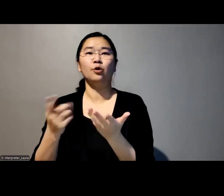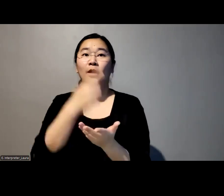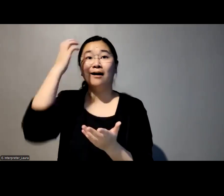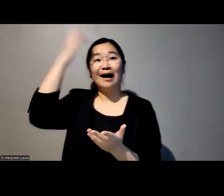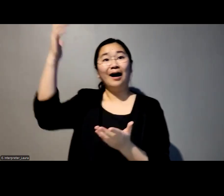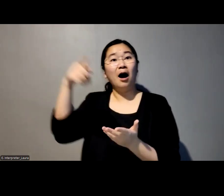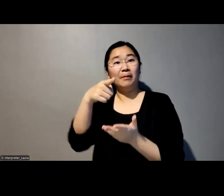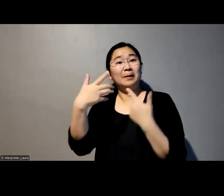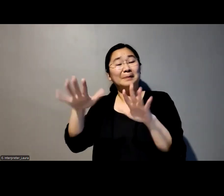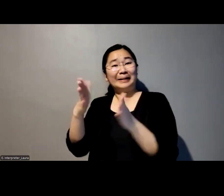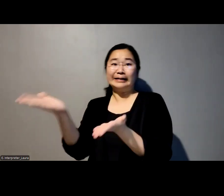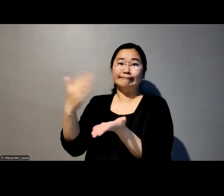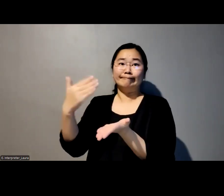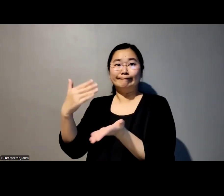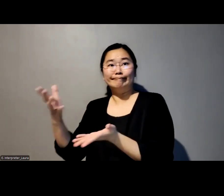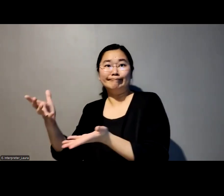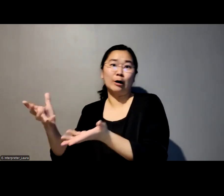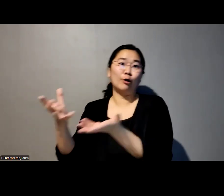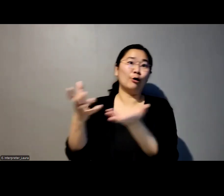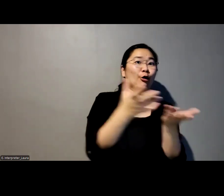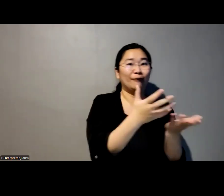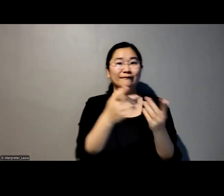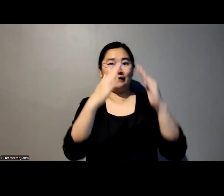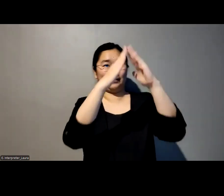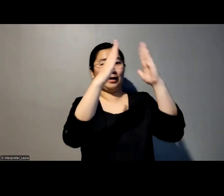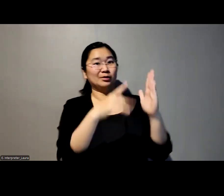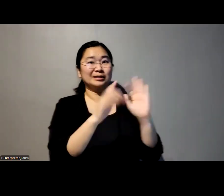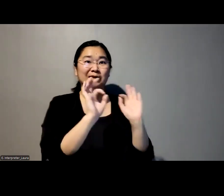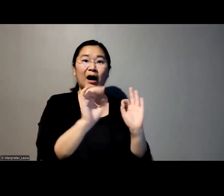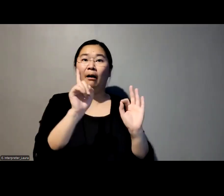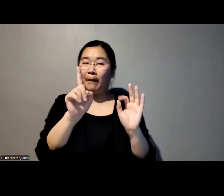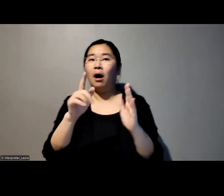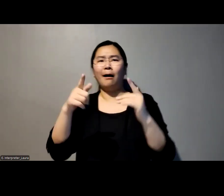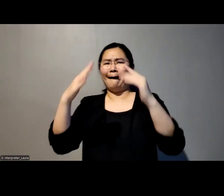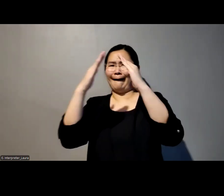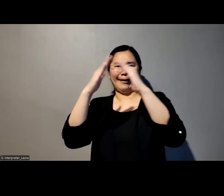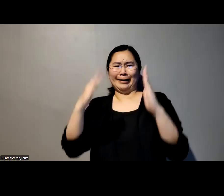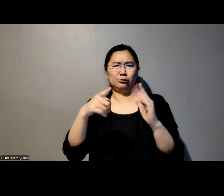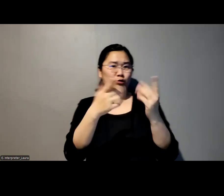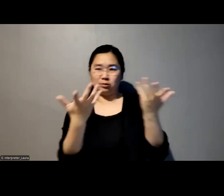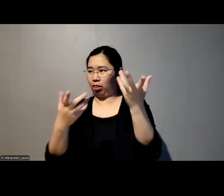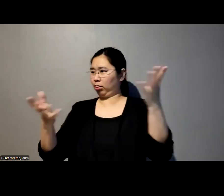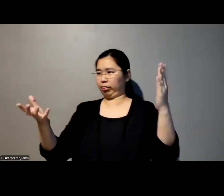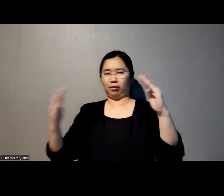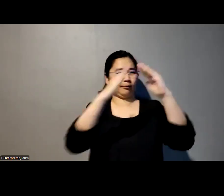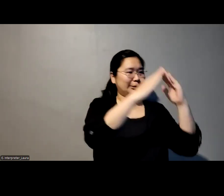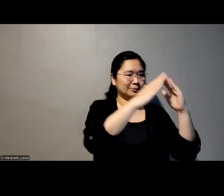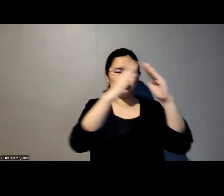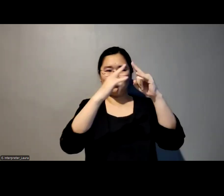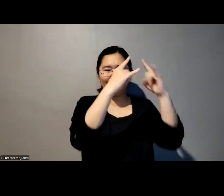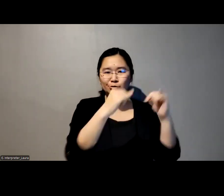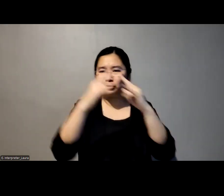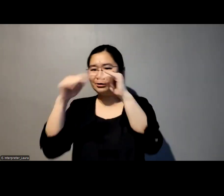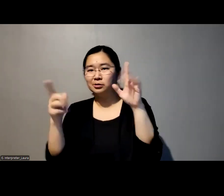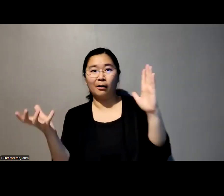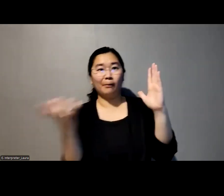accelerated. But on the parallel track, the government is basically putting people into institutions,